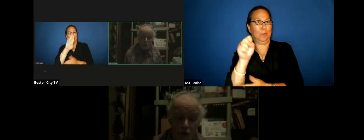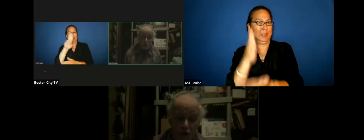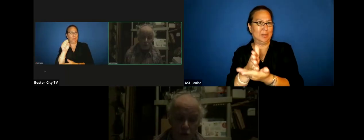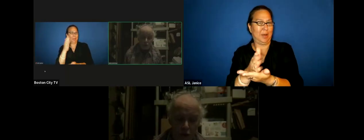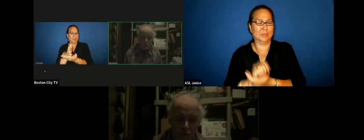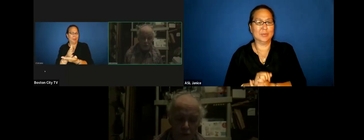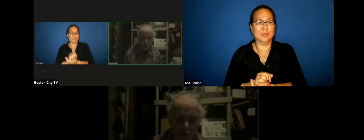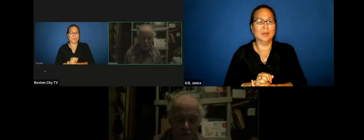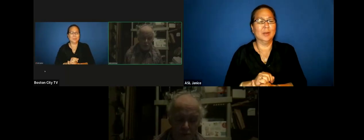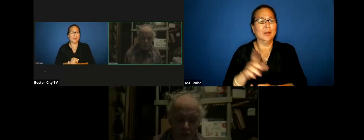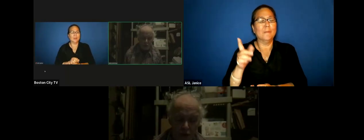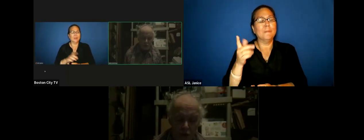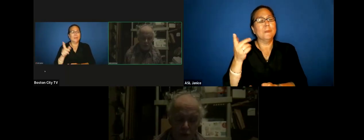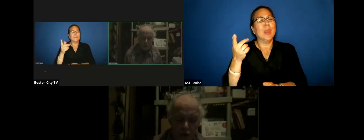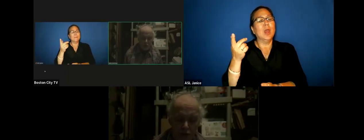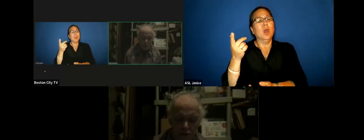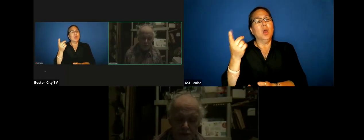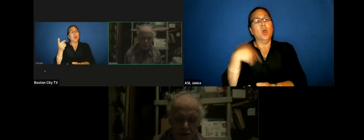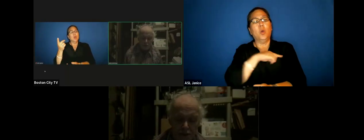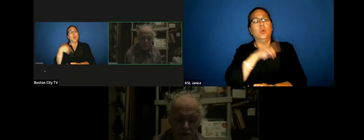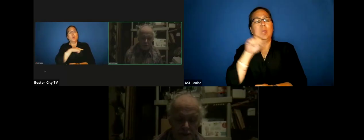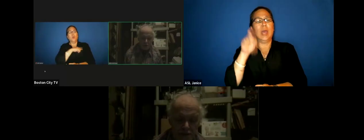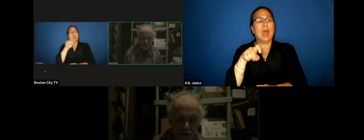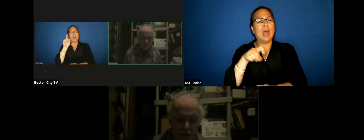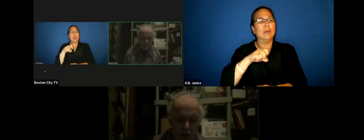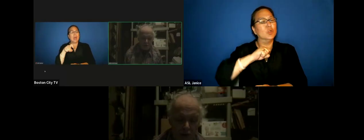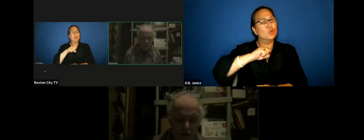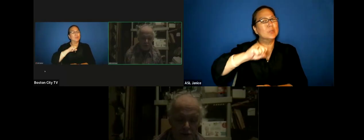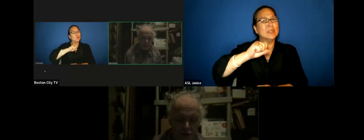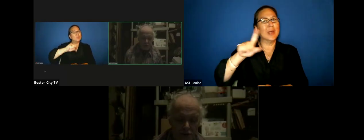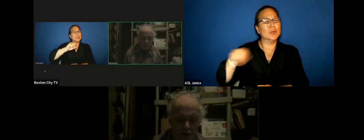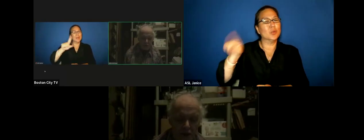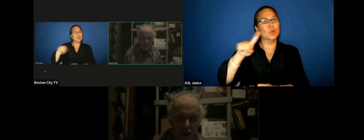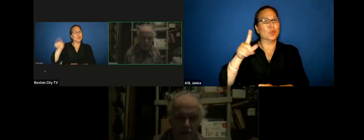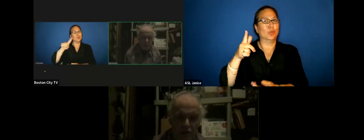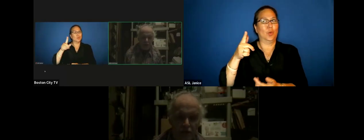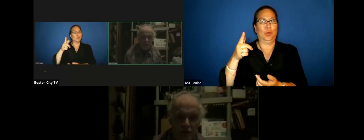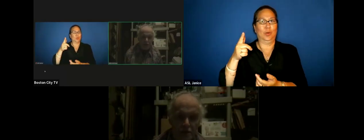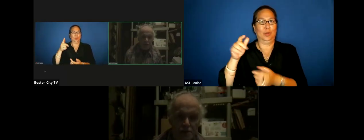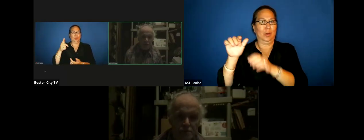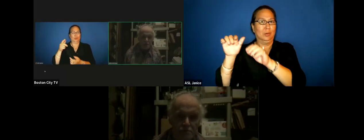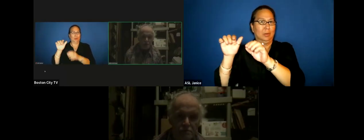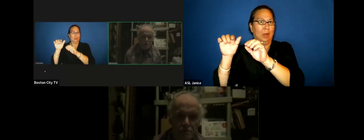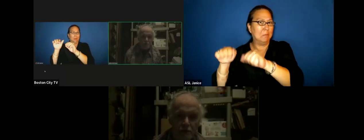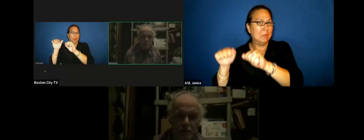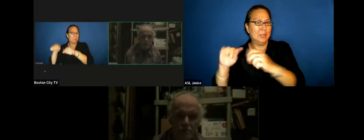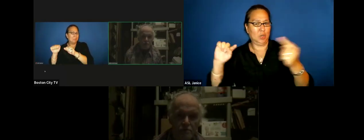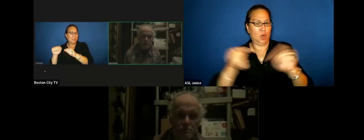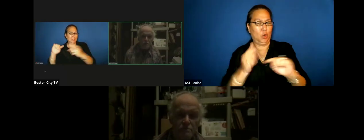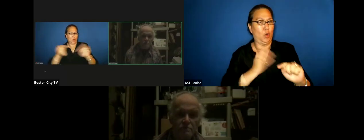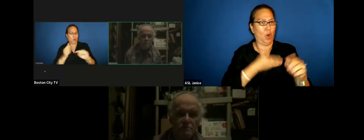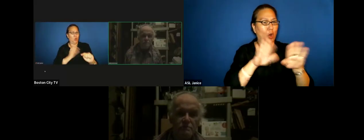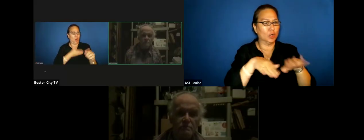beyond non-cooperation. We must resist their attempts to harm our children and their families. Thank